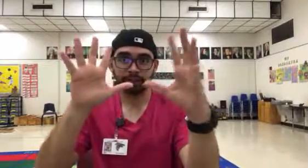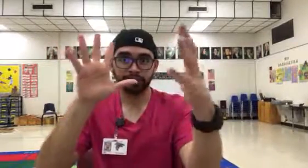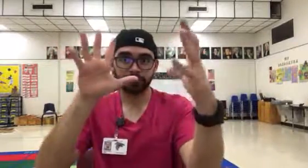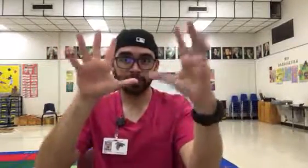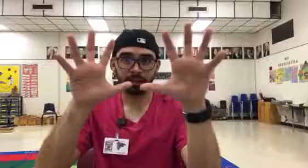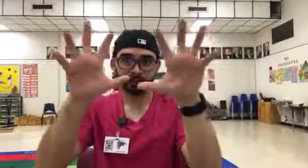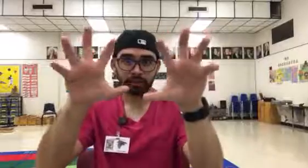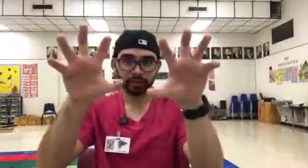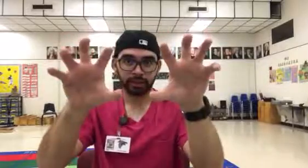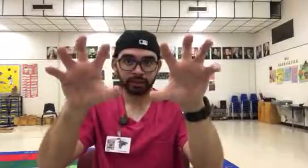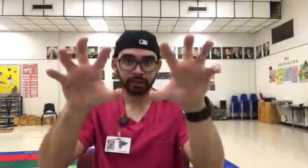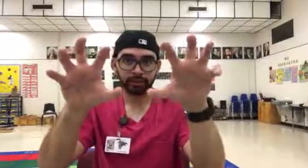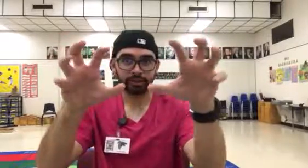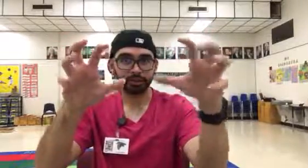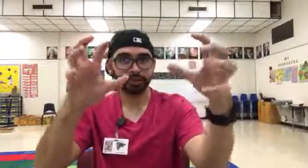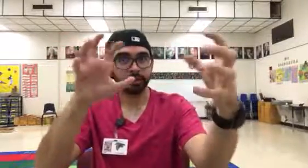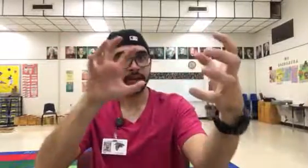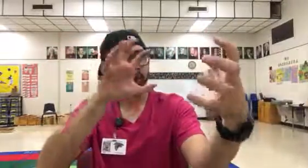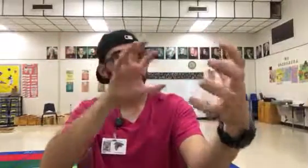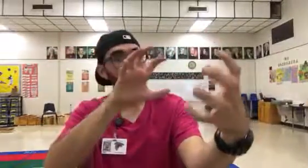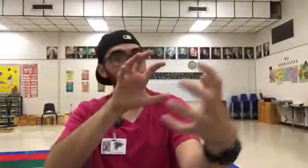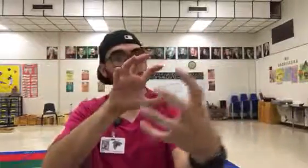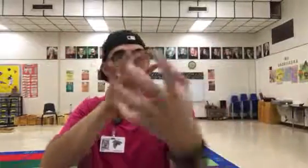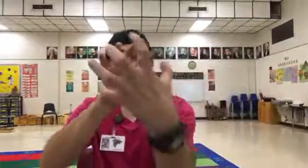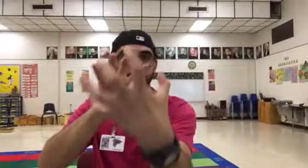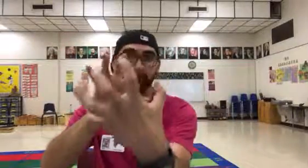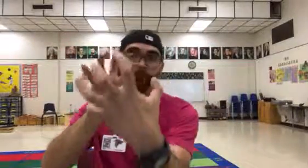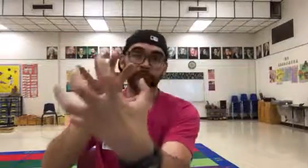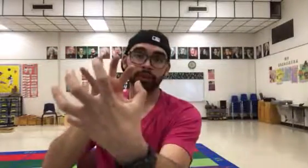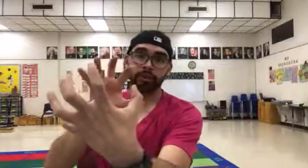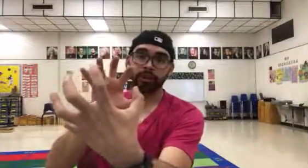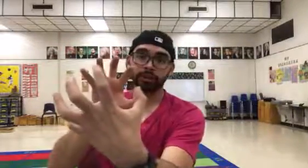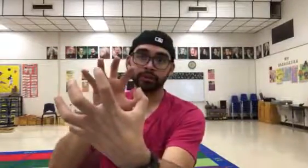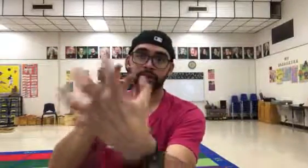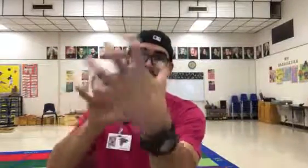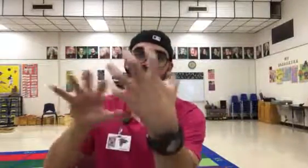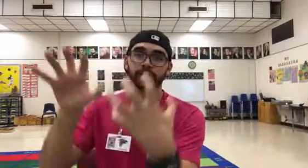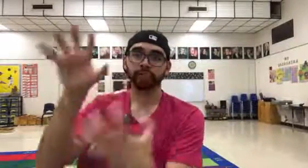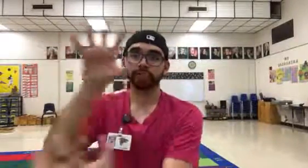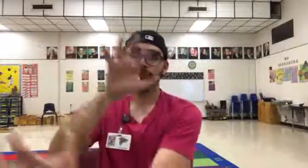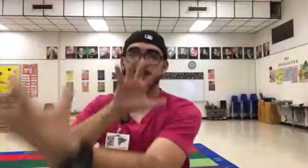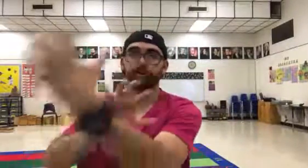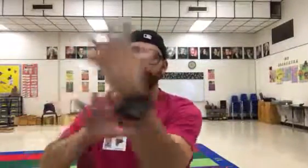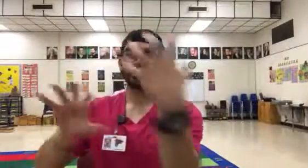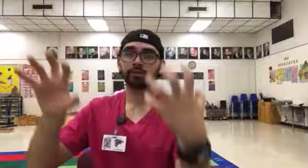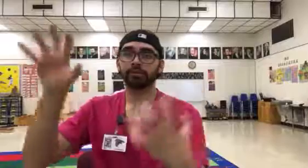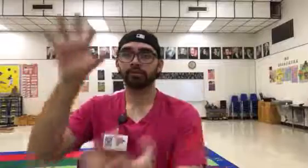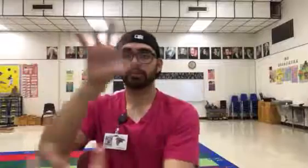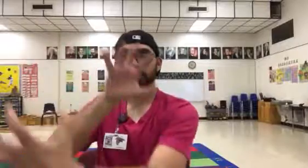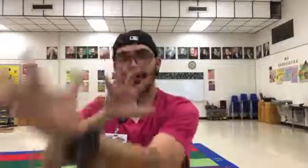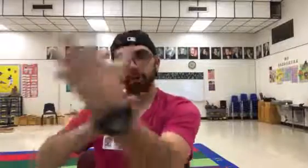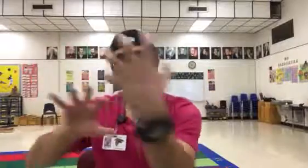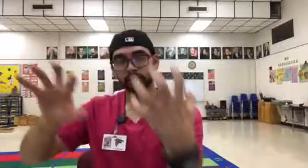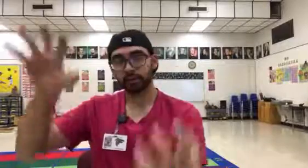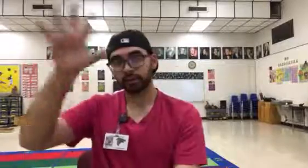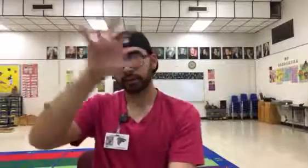are going to become like claws, like monster. One in front of the other. You're going to circle like